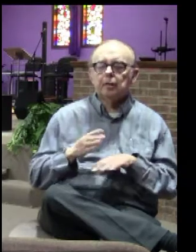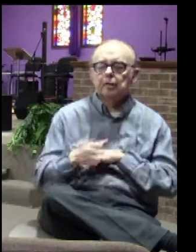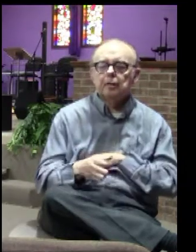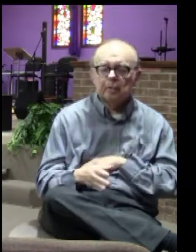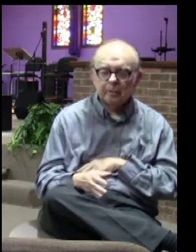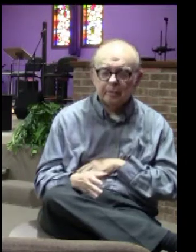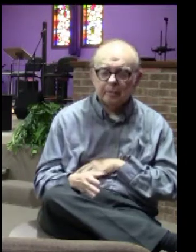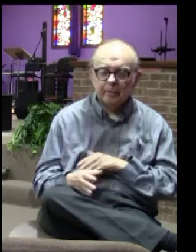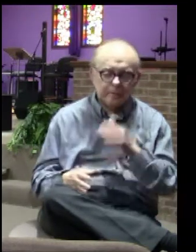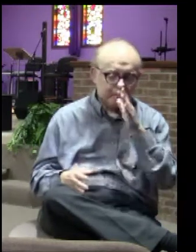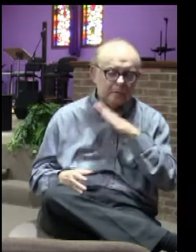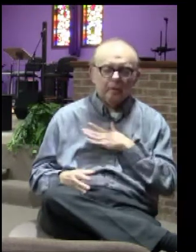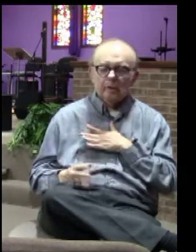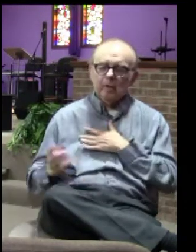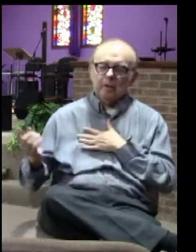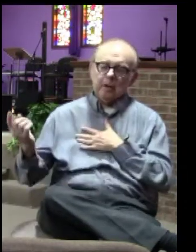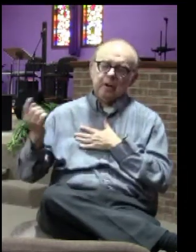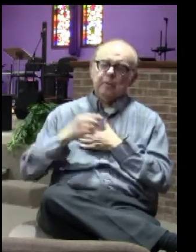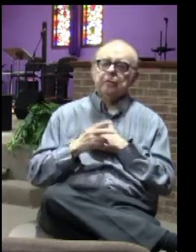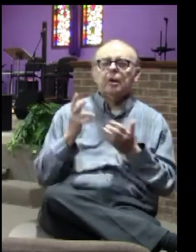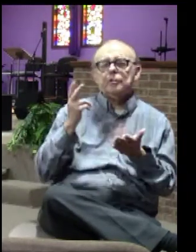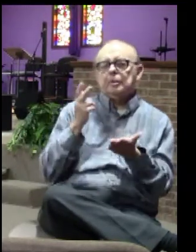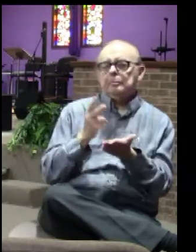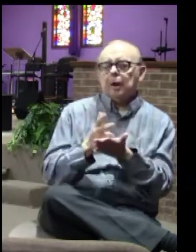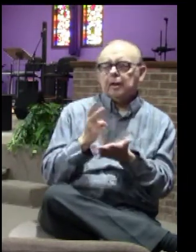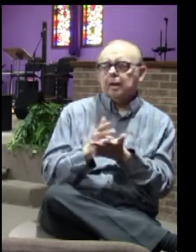so there's this lady coming across the parking lot,